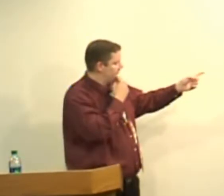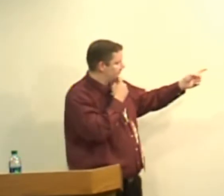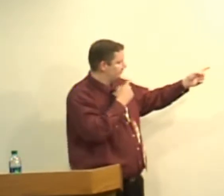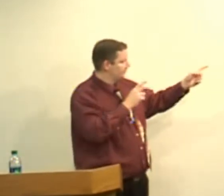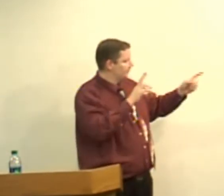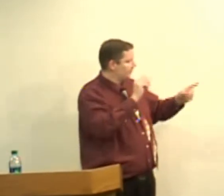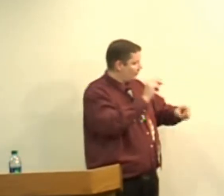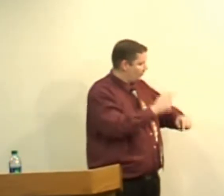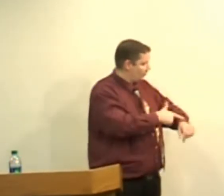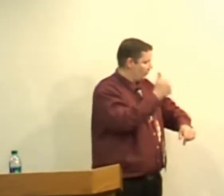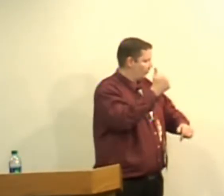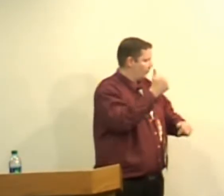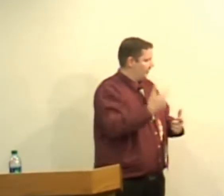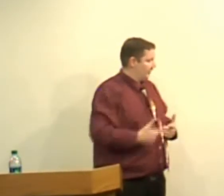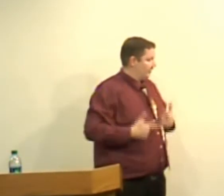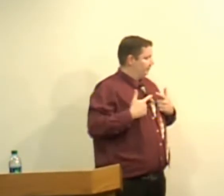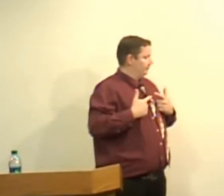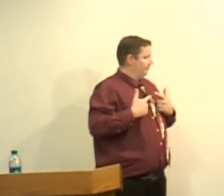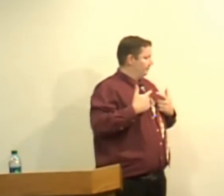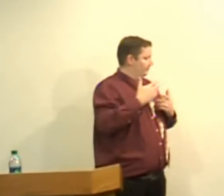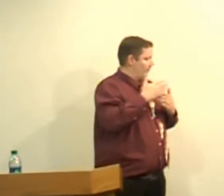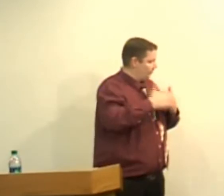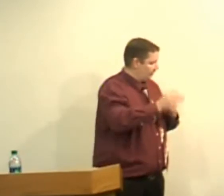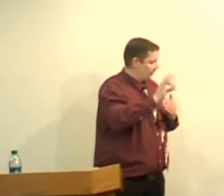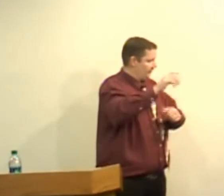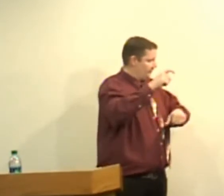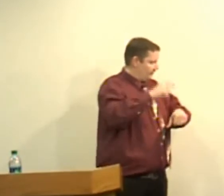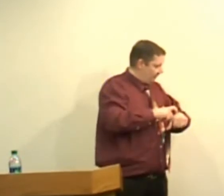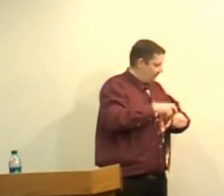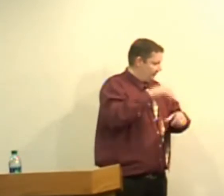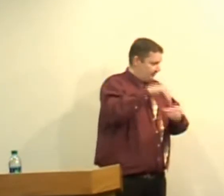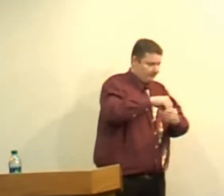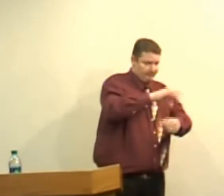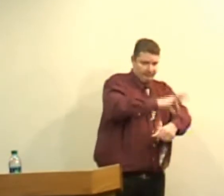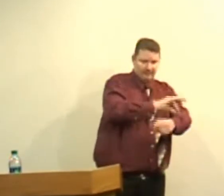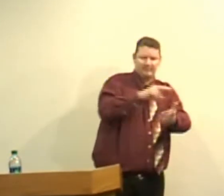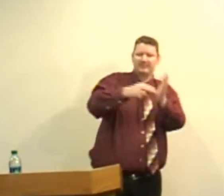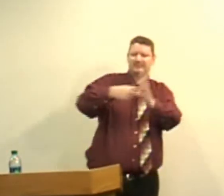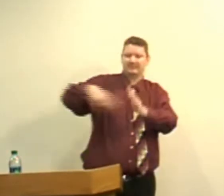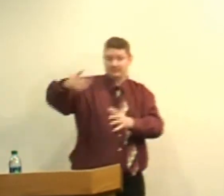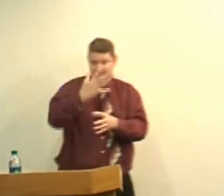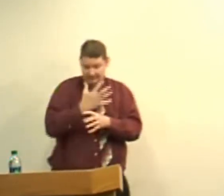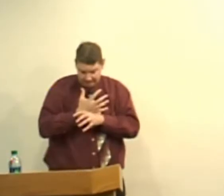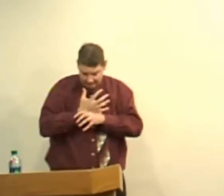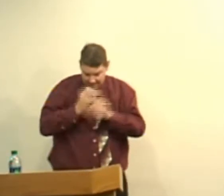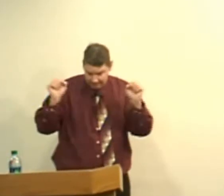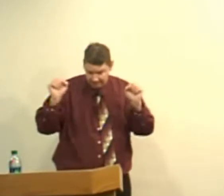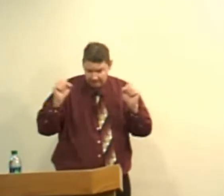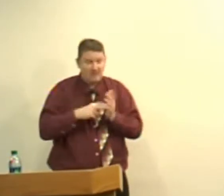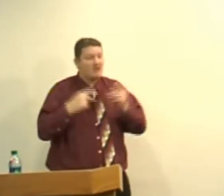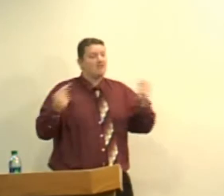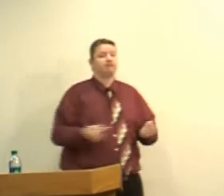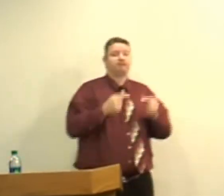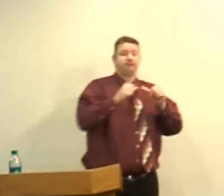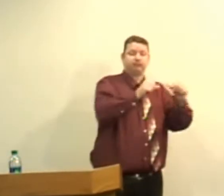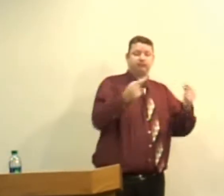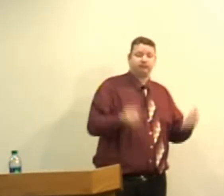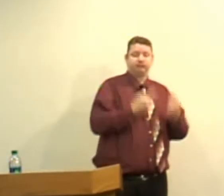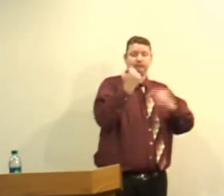In verse 2 here, where it says, he should no longer should live the rest of his time. Meaning that